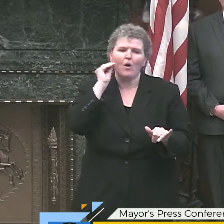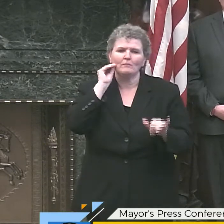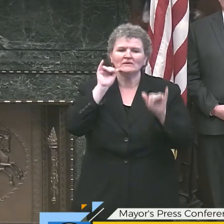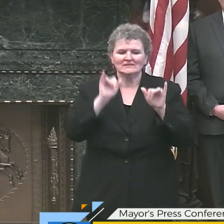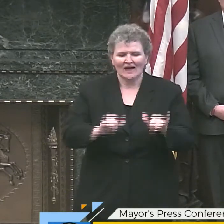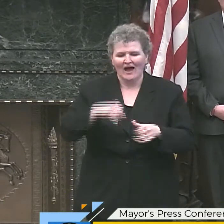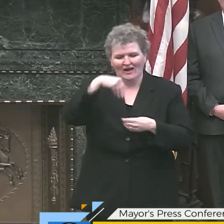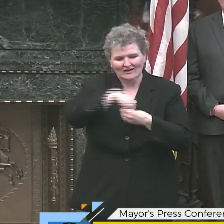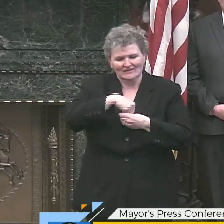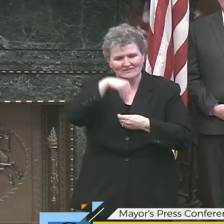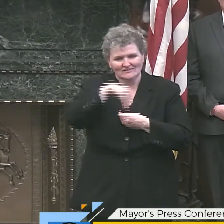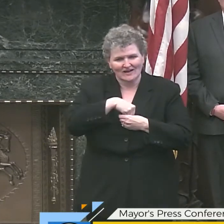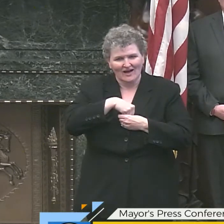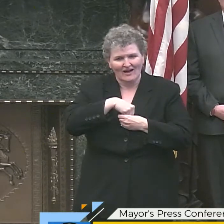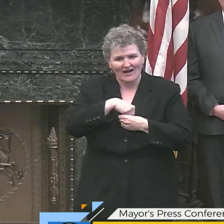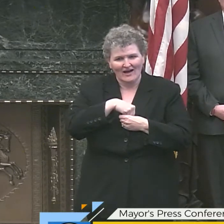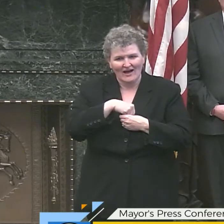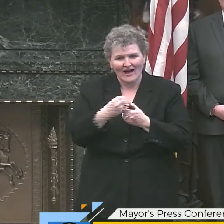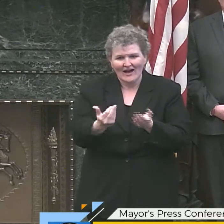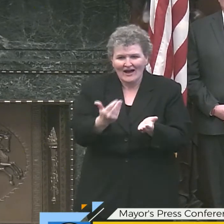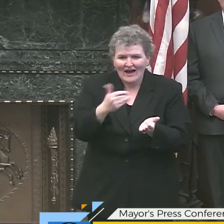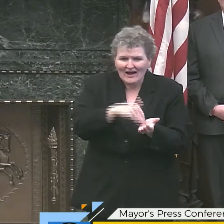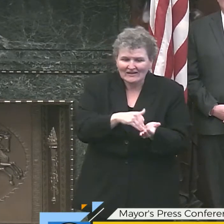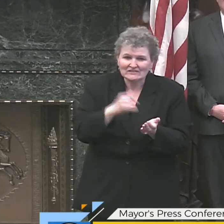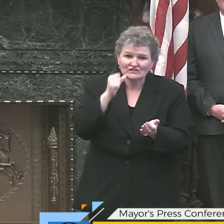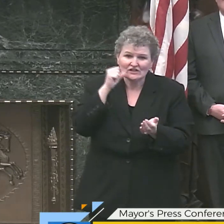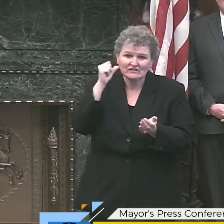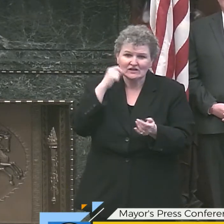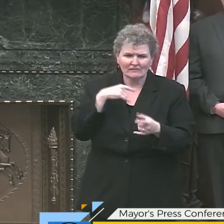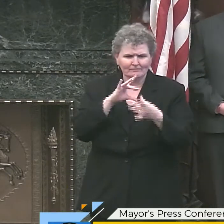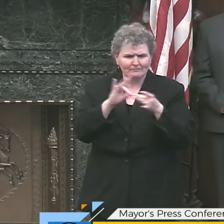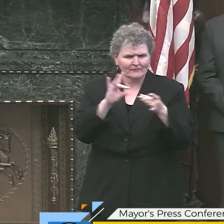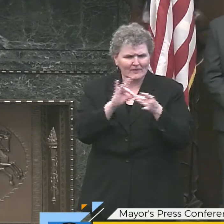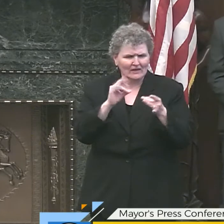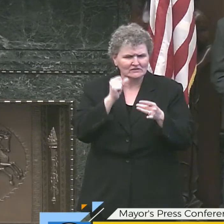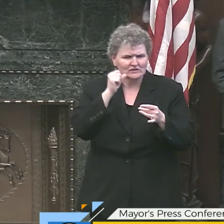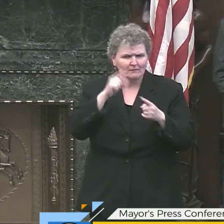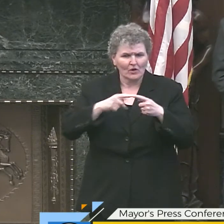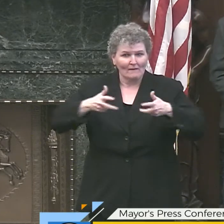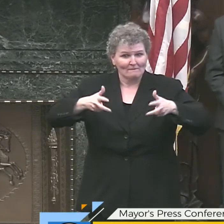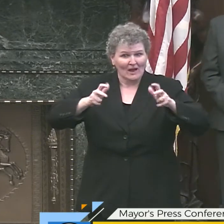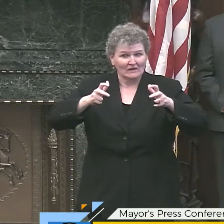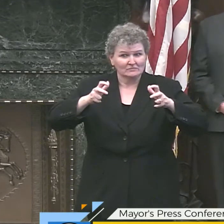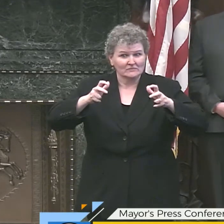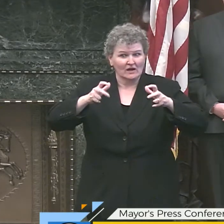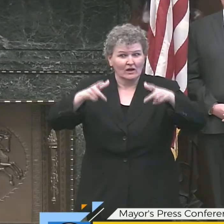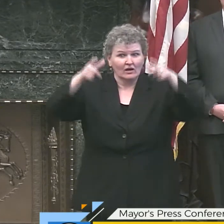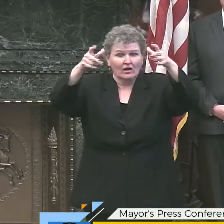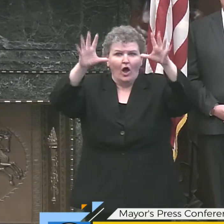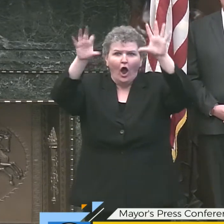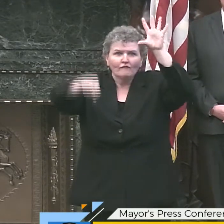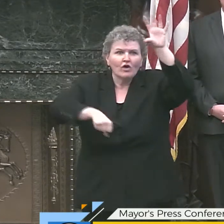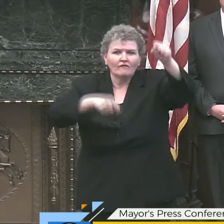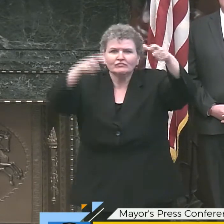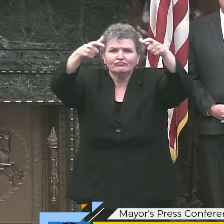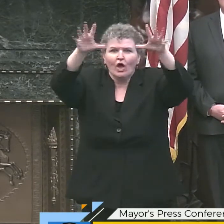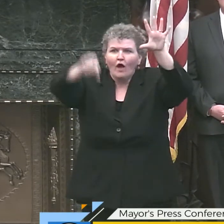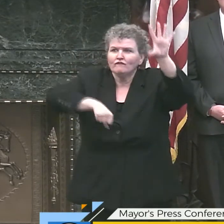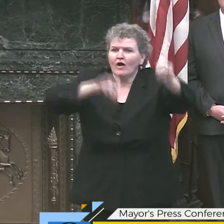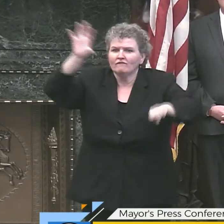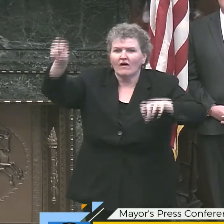Abernathy said, taking down basketball hoops, for example, so as to not encourage people to be playing basketball and come in contact with each other